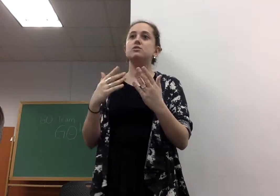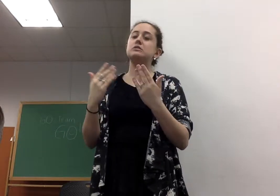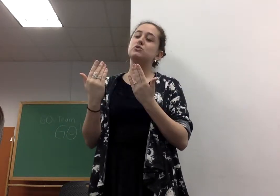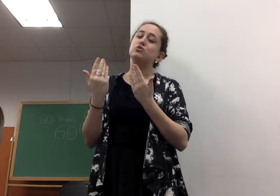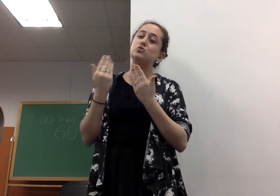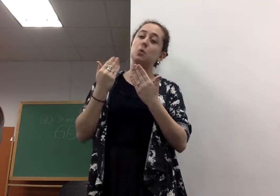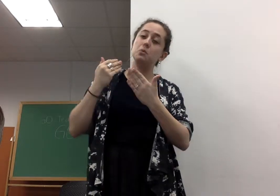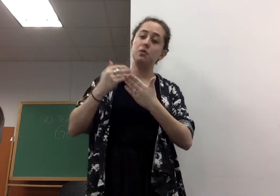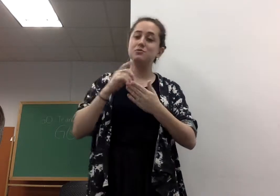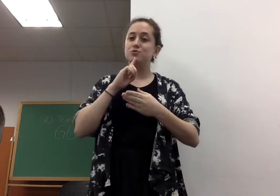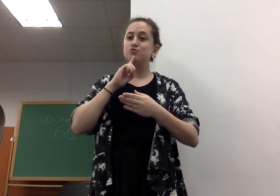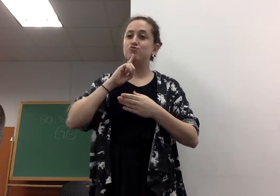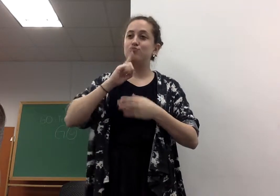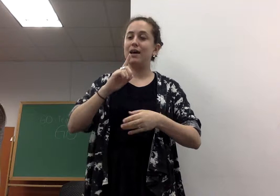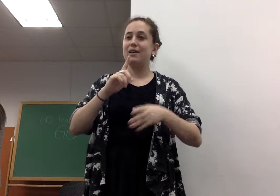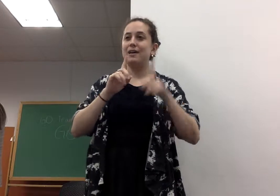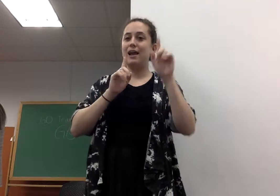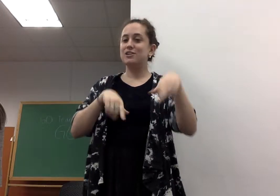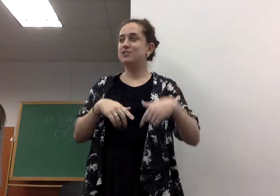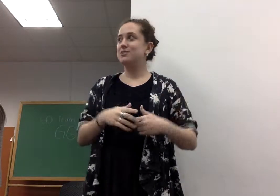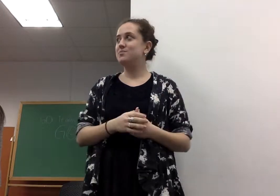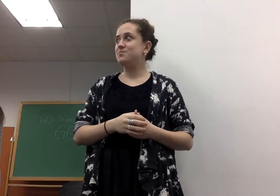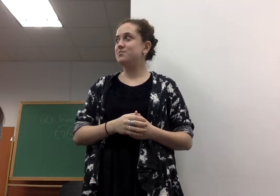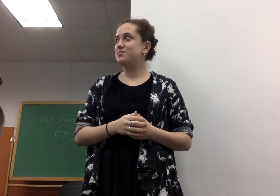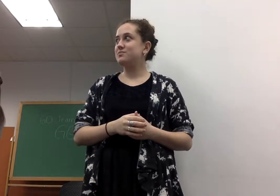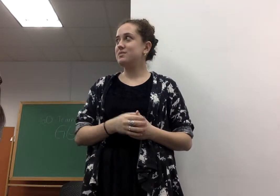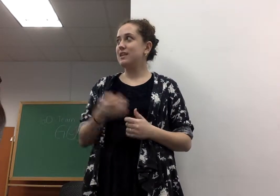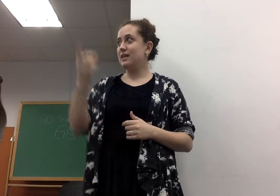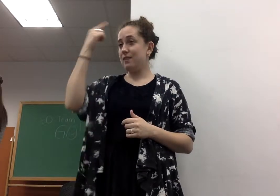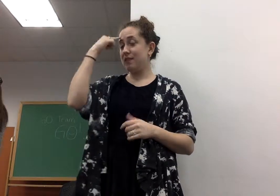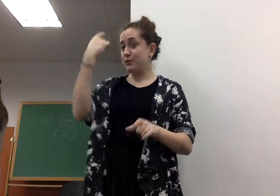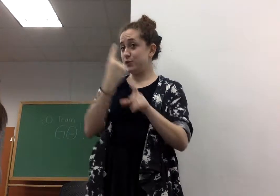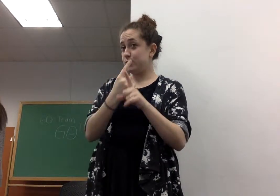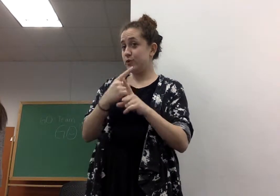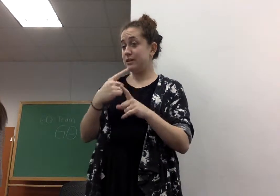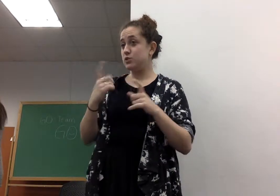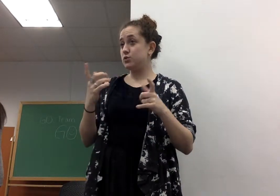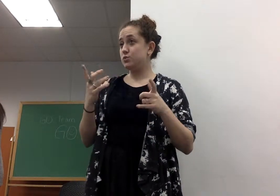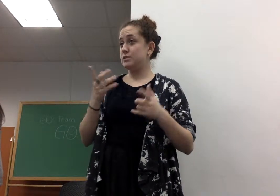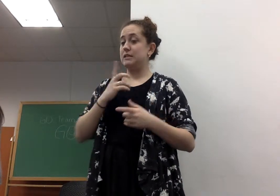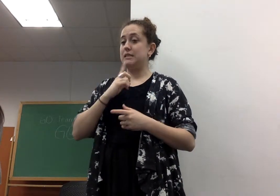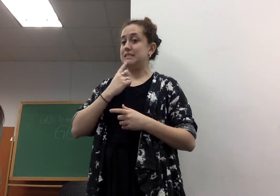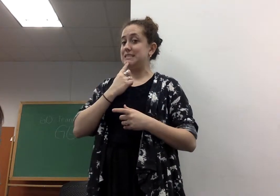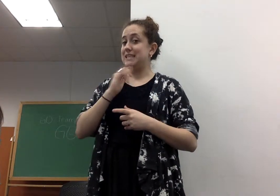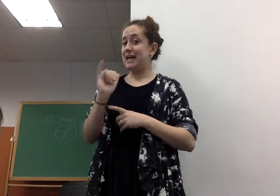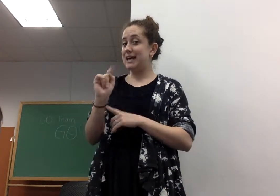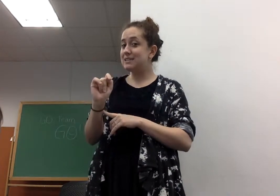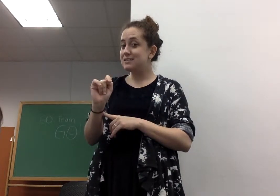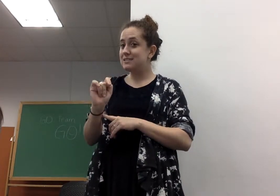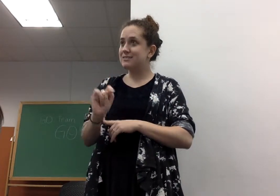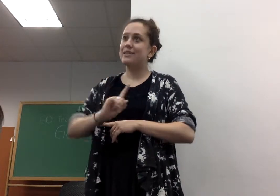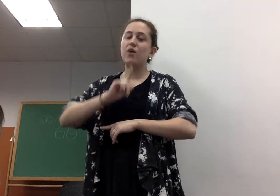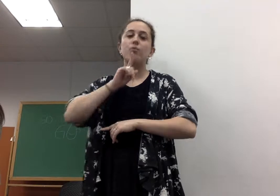by more cartilage? I think the proper way to say it is what? They are. They are mainly cartilage. The